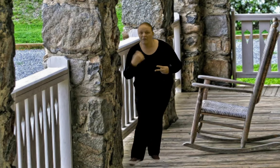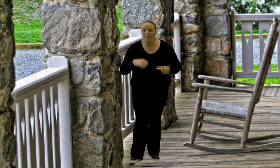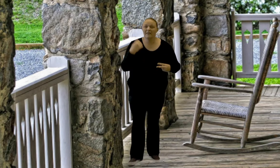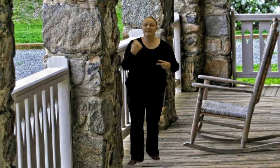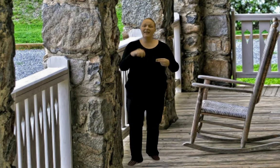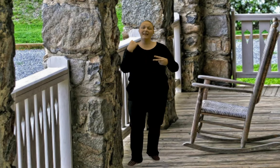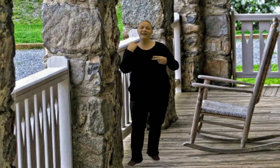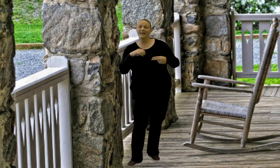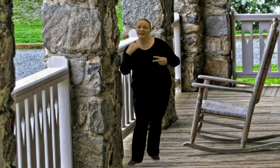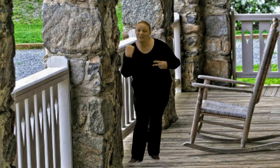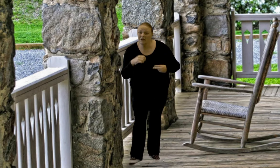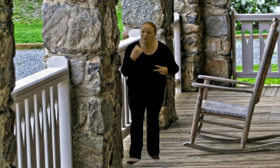from the city zoo.